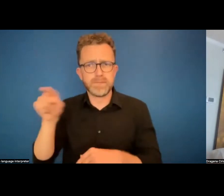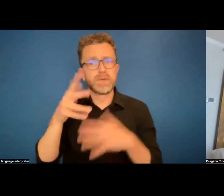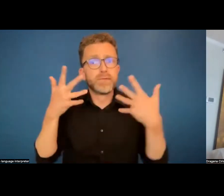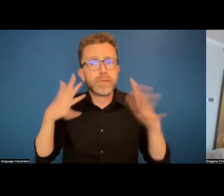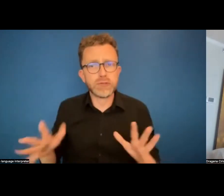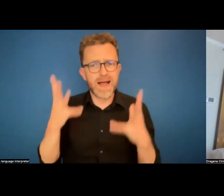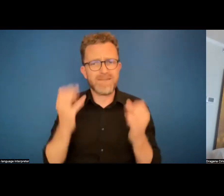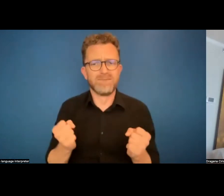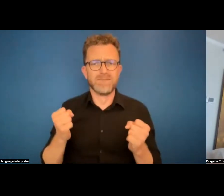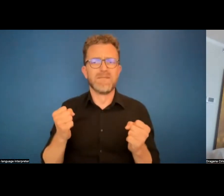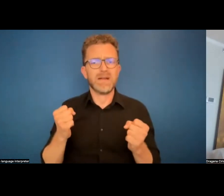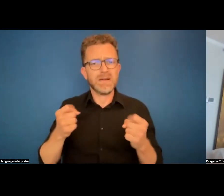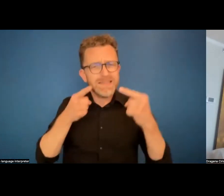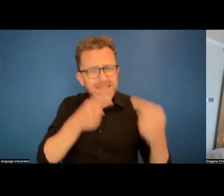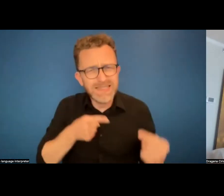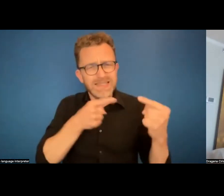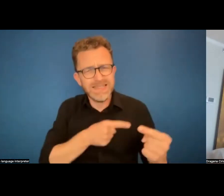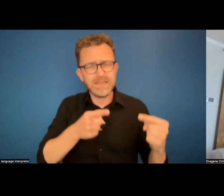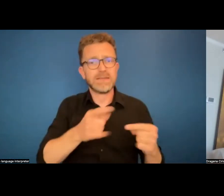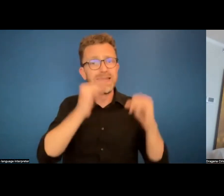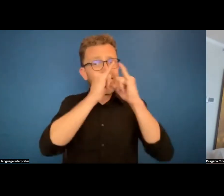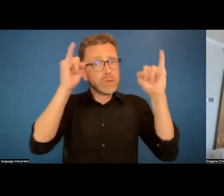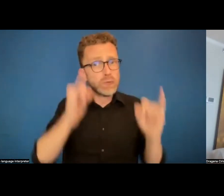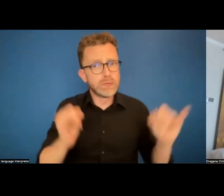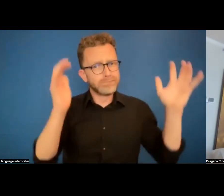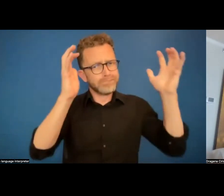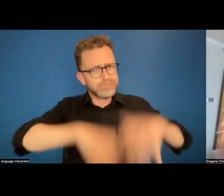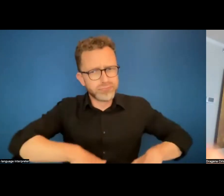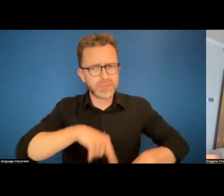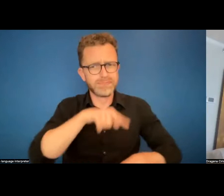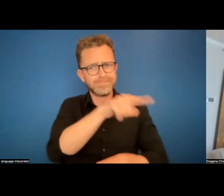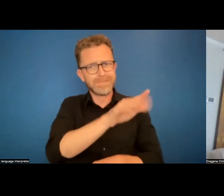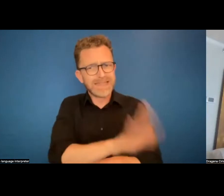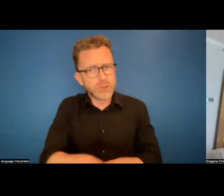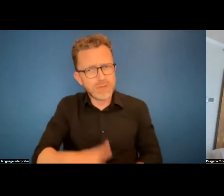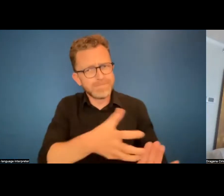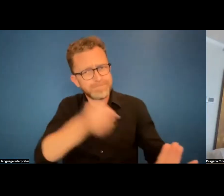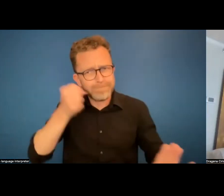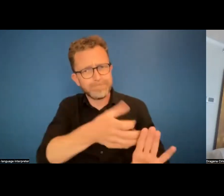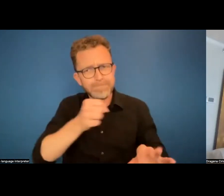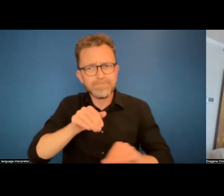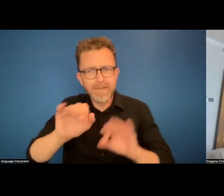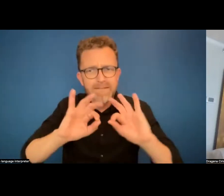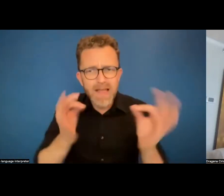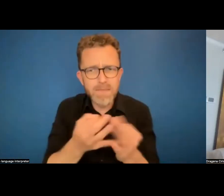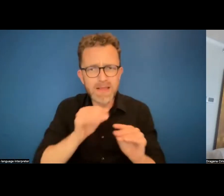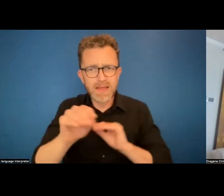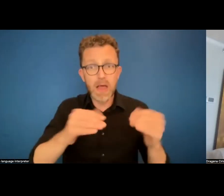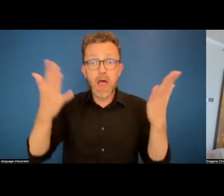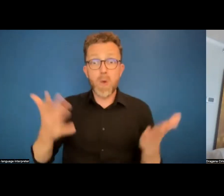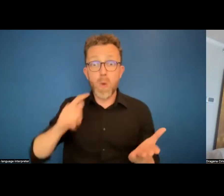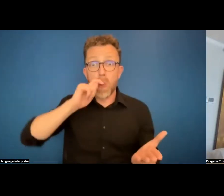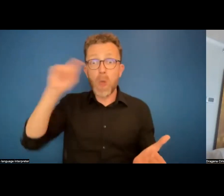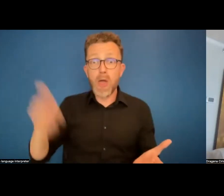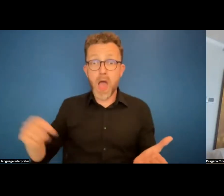of the children who have already resided in these countries and furthermore children arriving from Ukraine. So